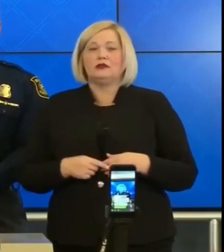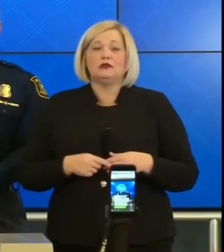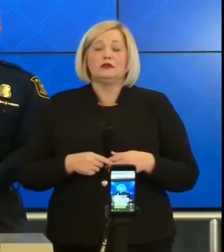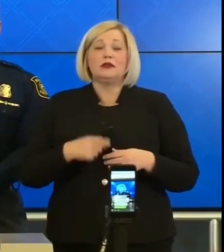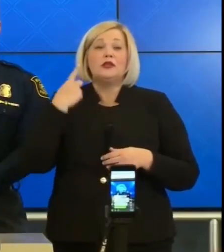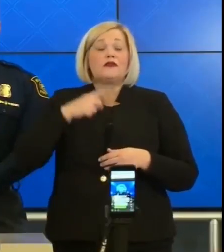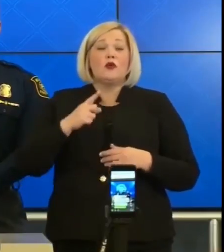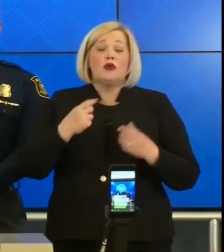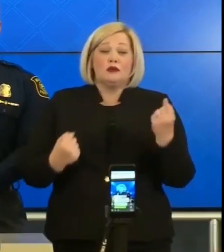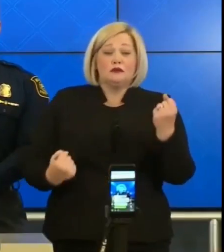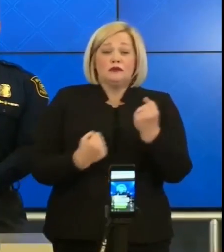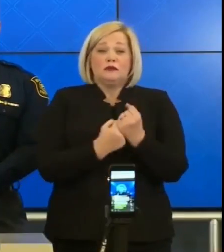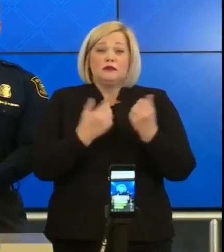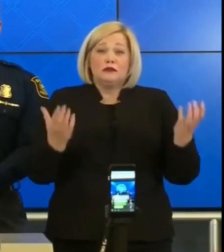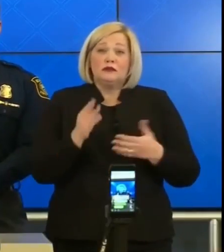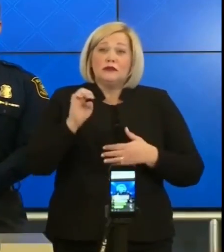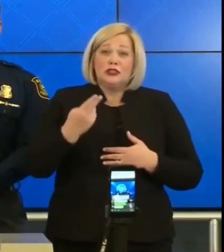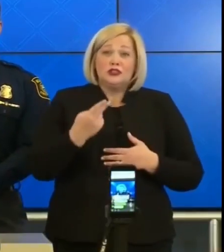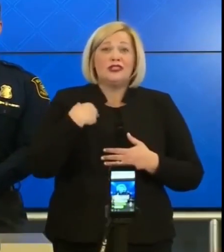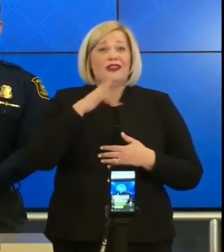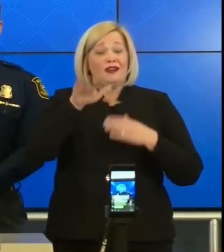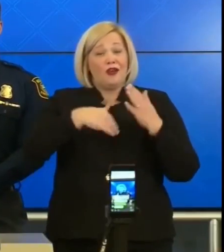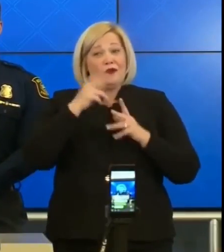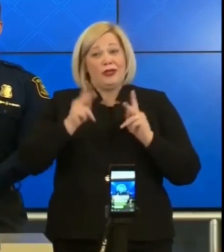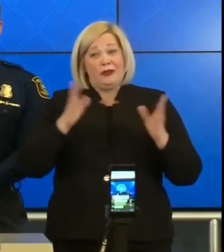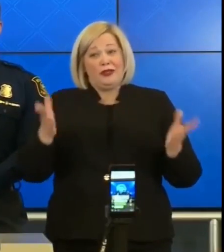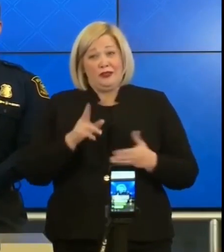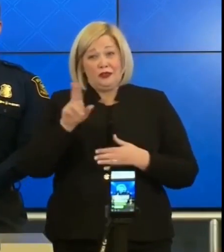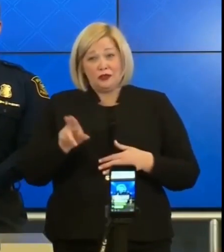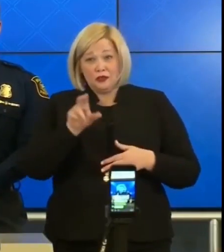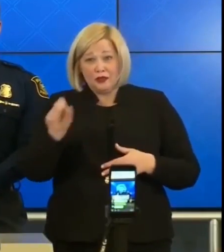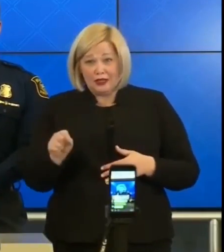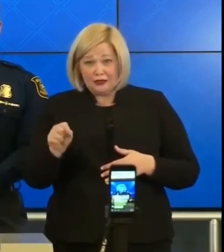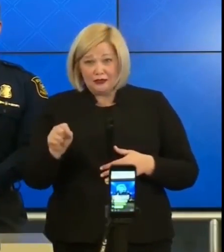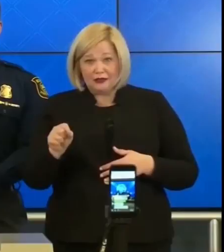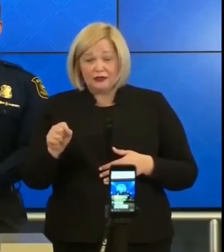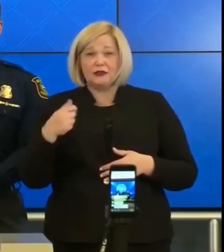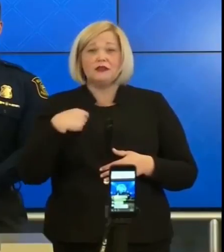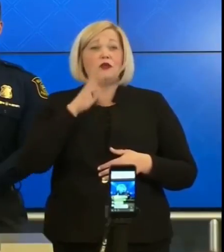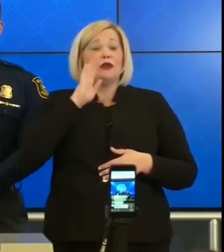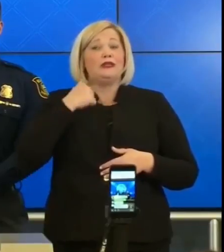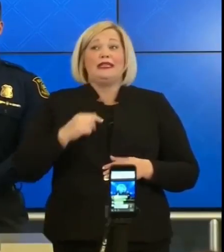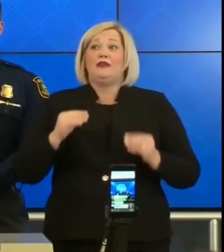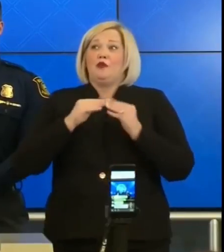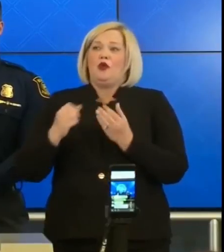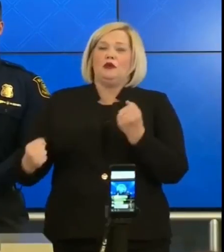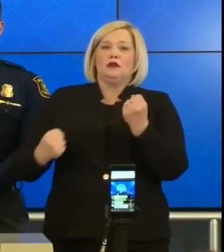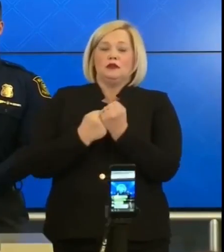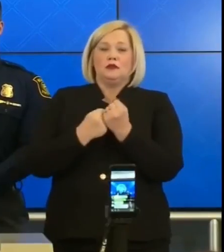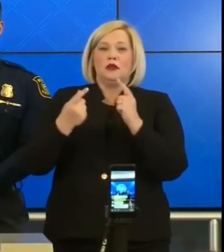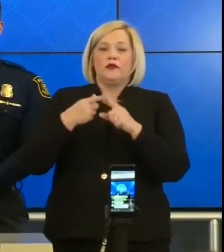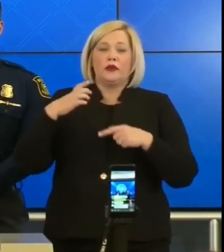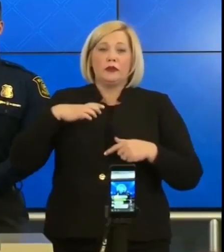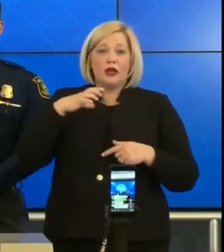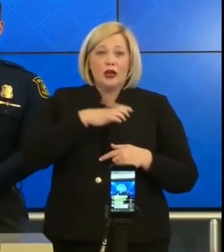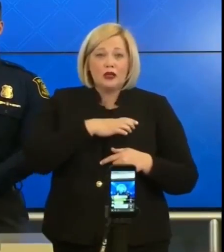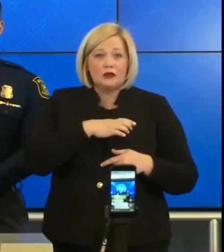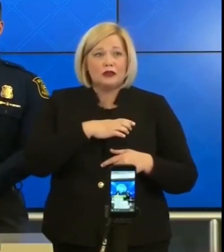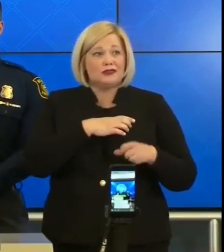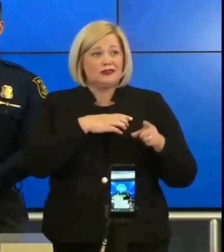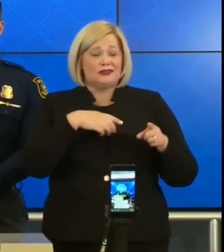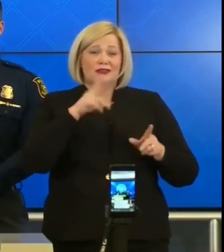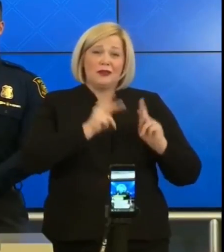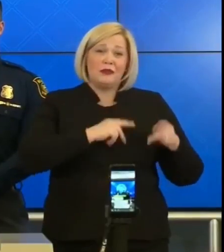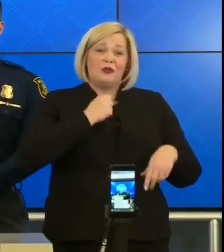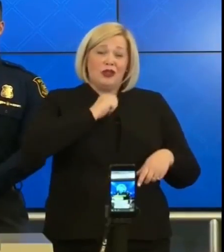for the good of Michigan and the good of our country. There will be a need for further relief from Congress for individuals who suffer because of